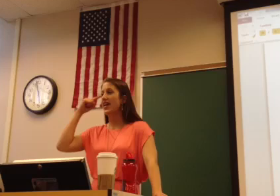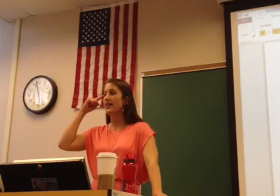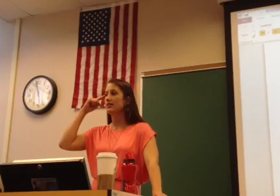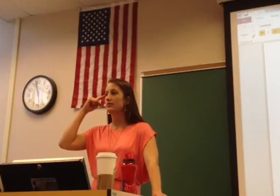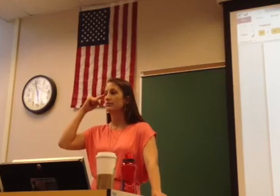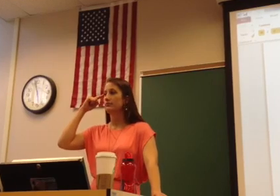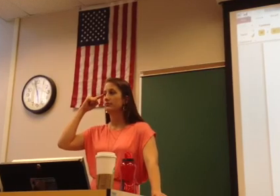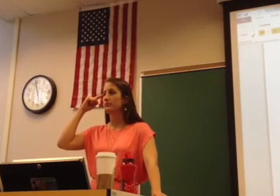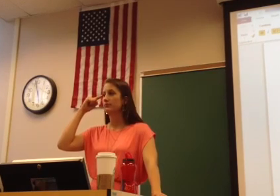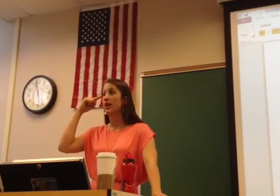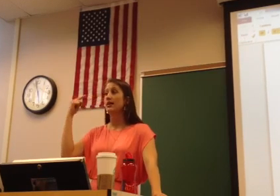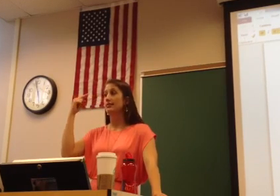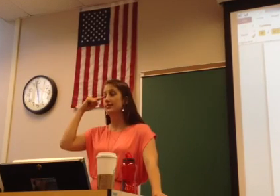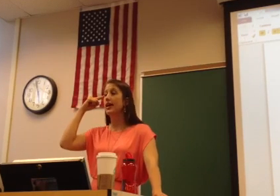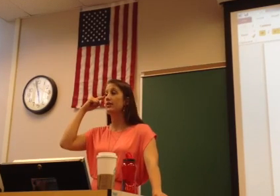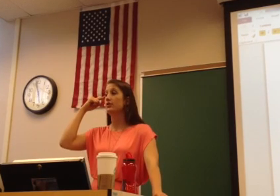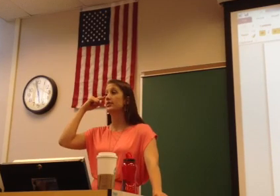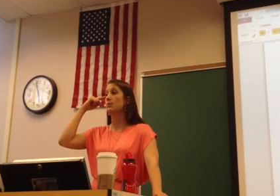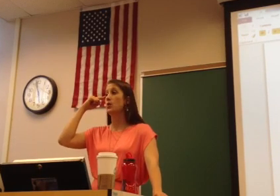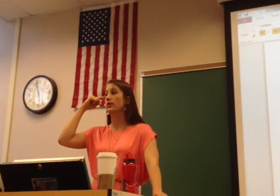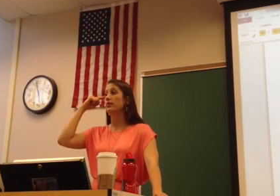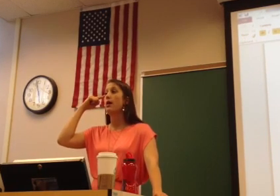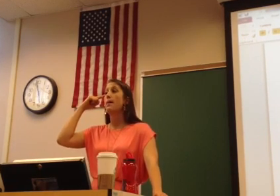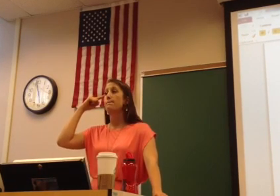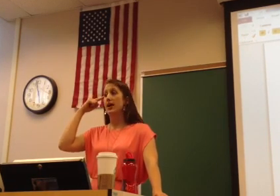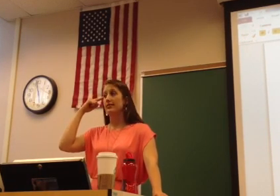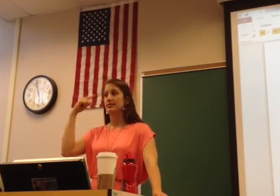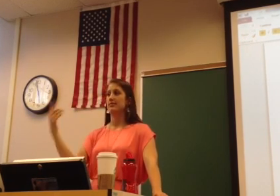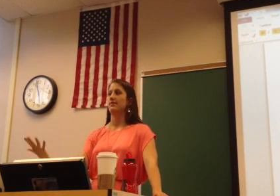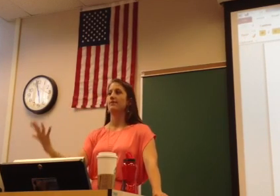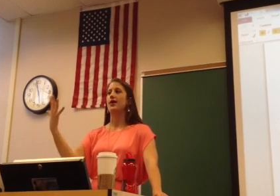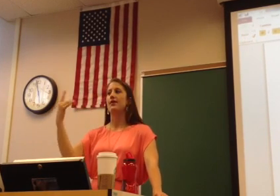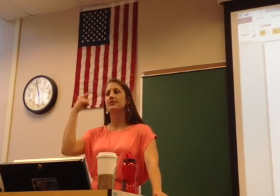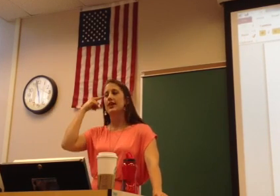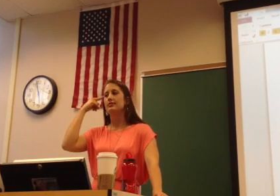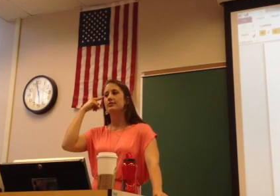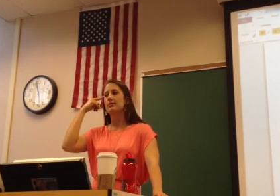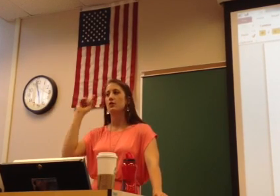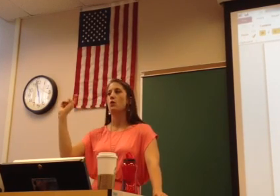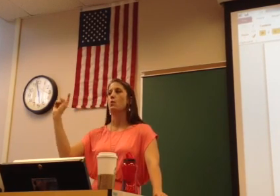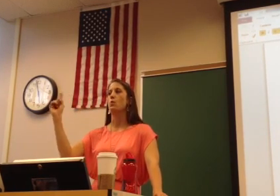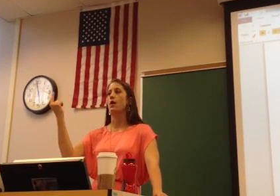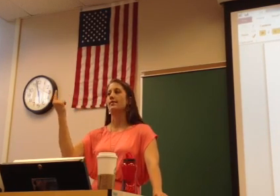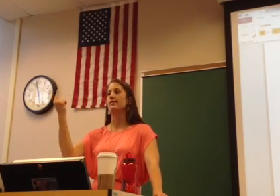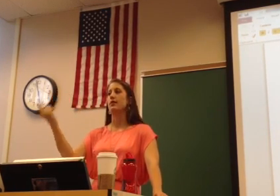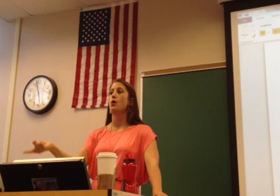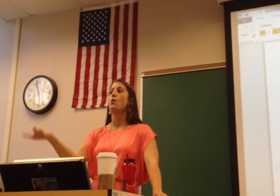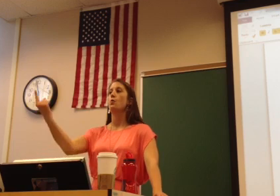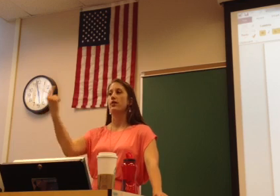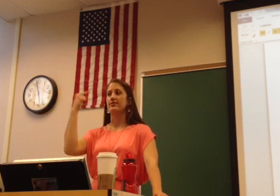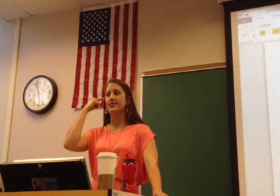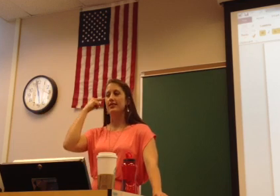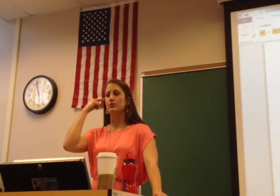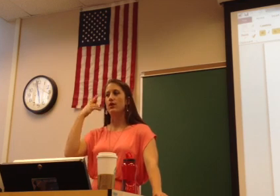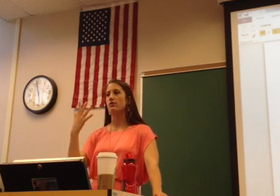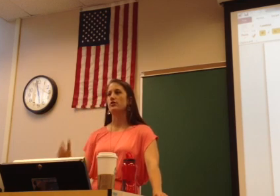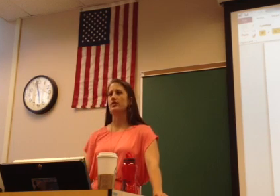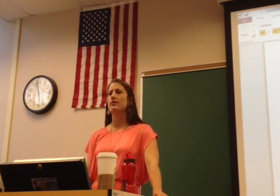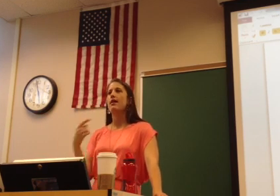Think and cent are the same one. I got you. But 5 cents. 1 cent rather than just,